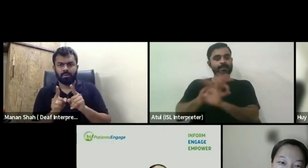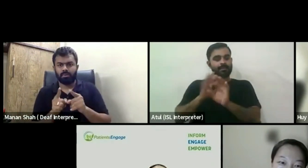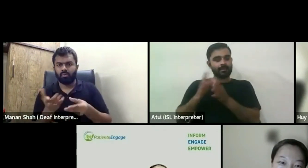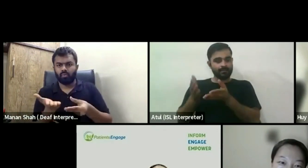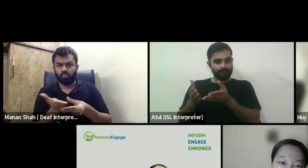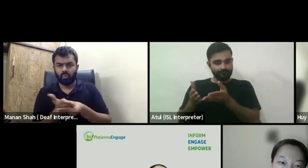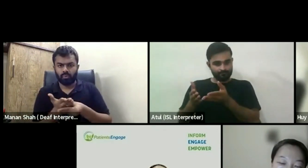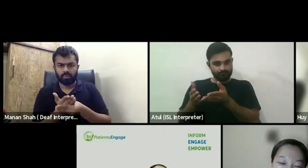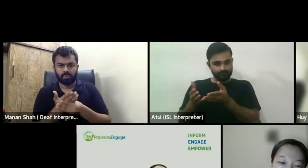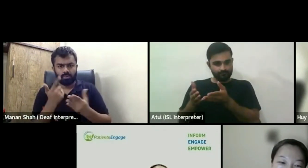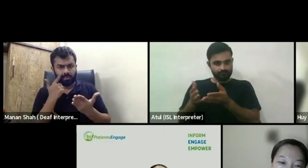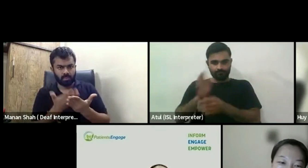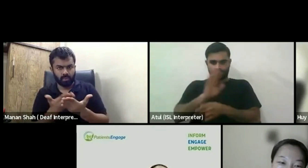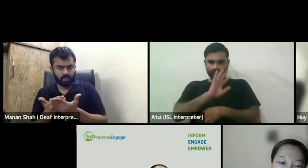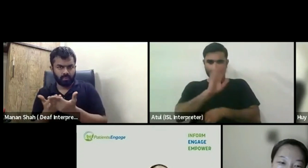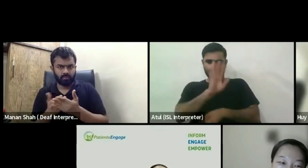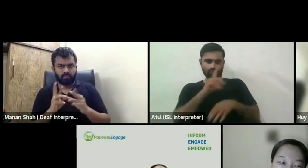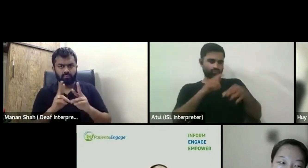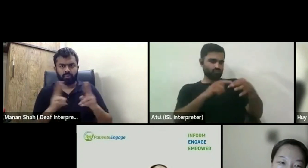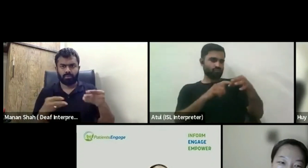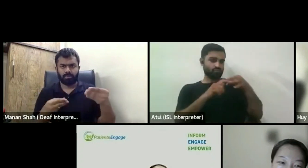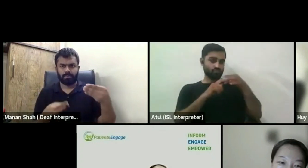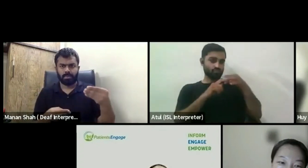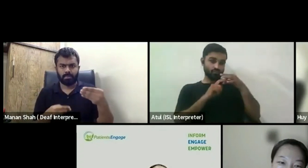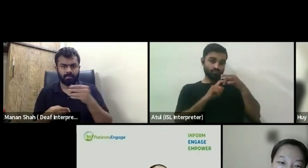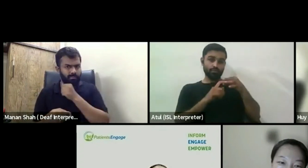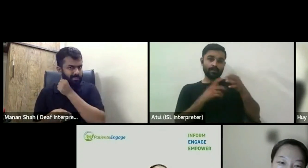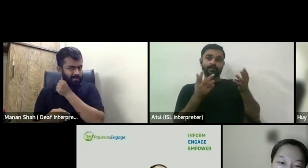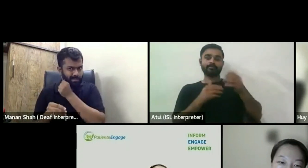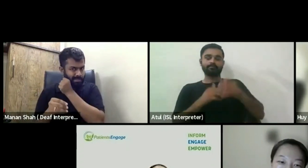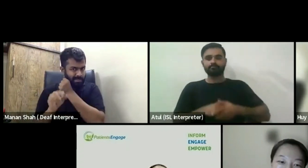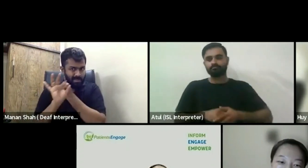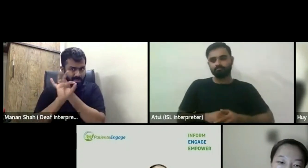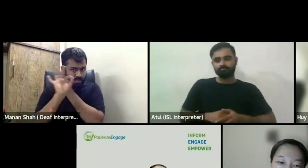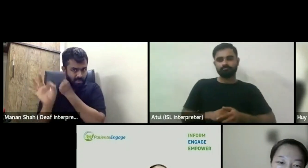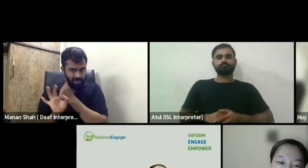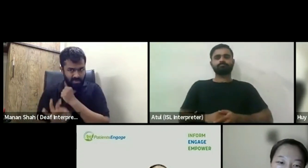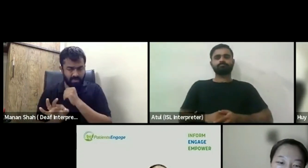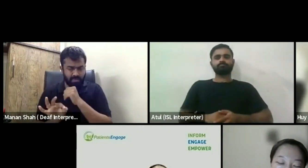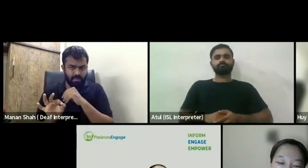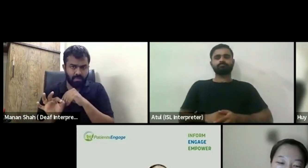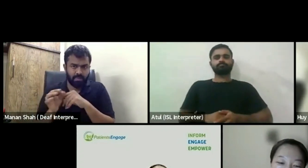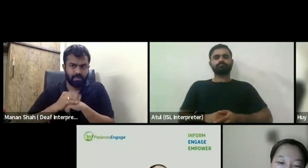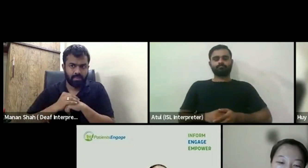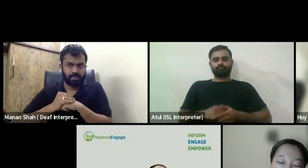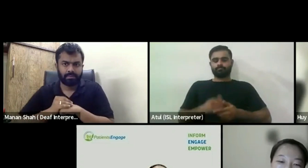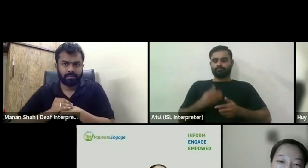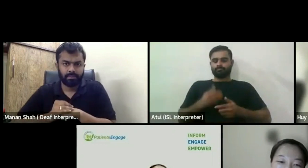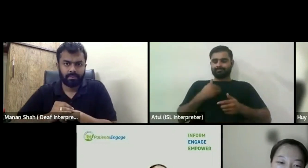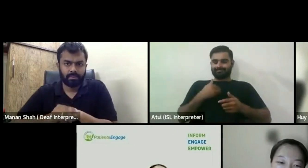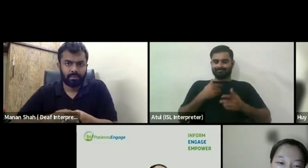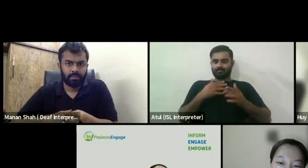is, how do we? Can CBR and having few center